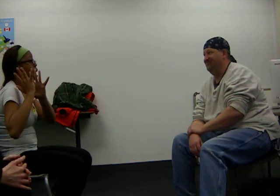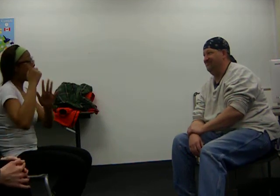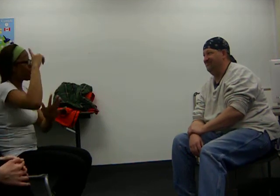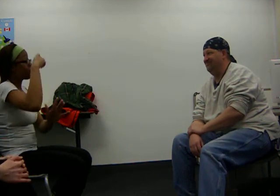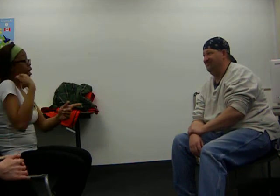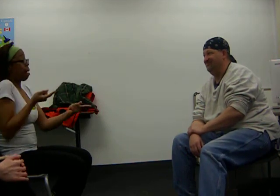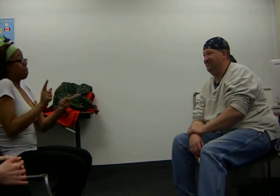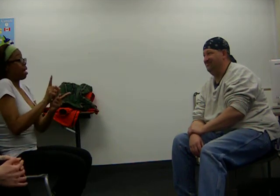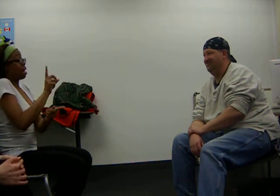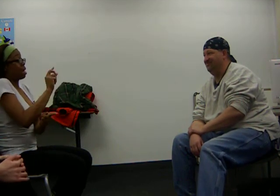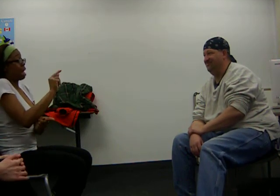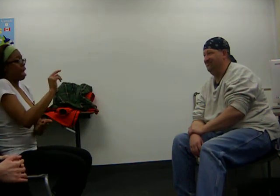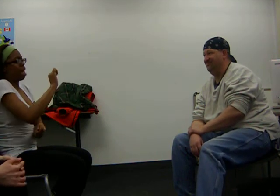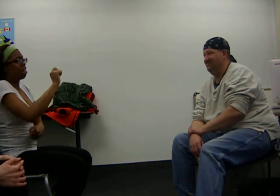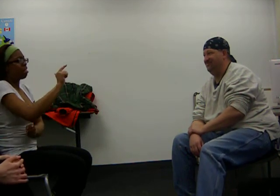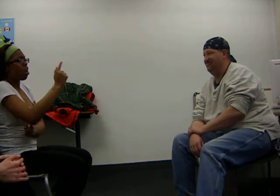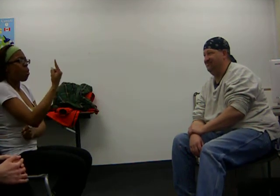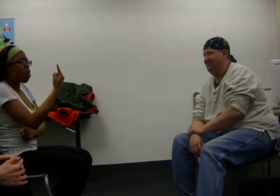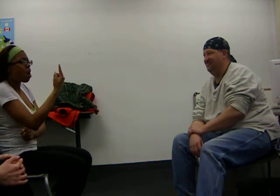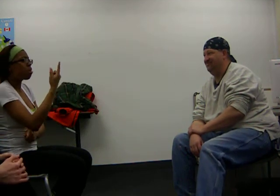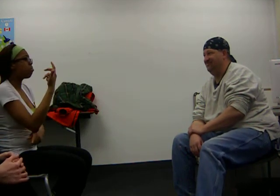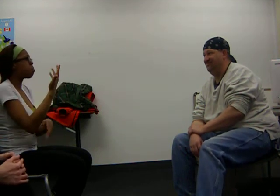ASL 1, like 3 or 4 years ago.